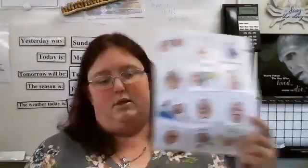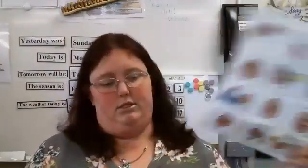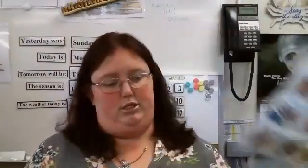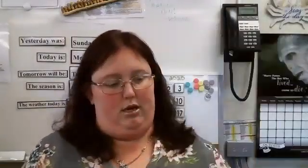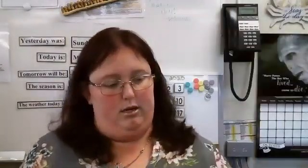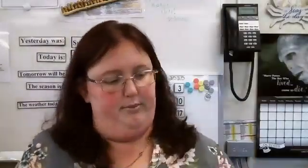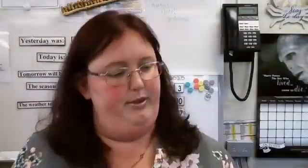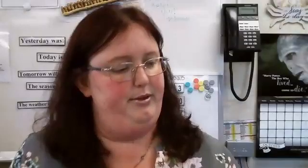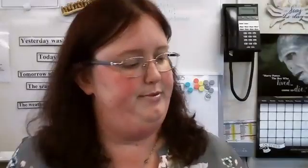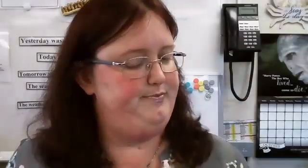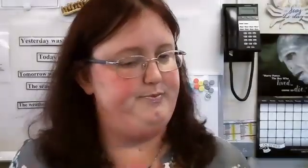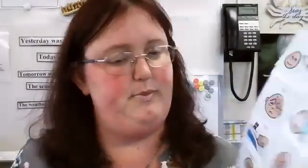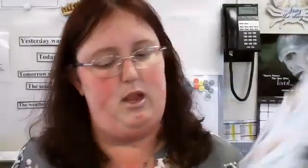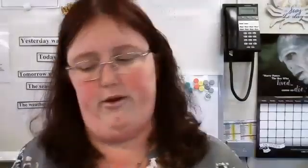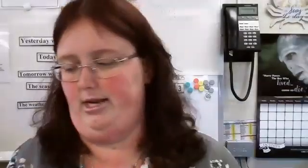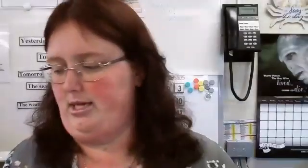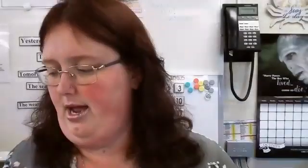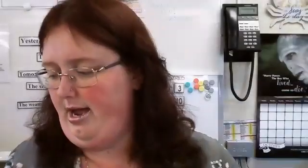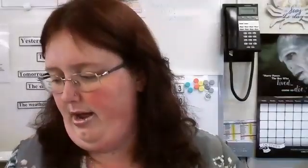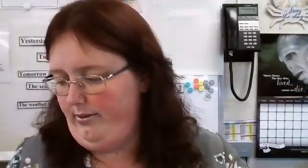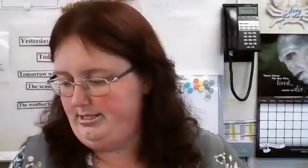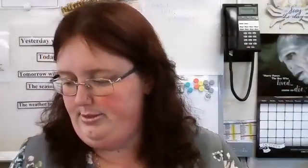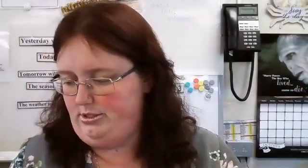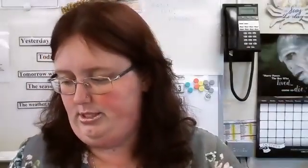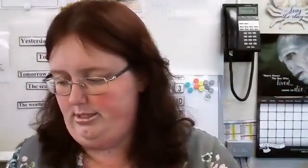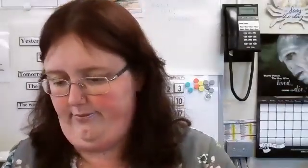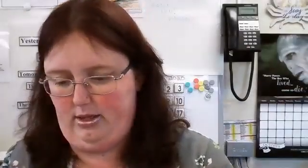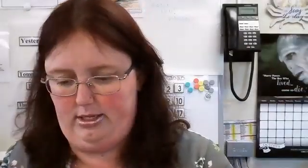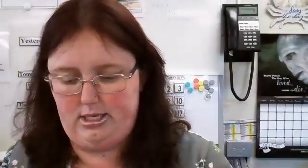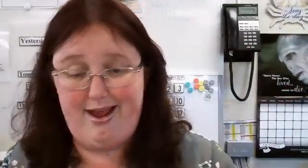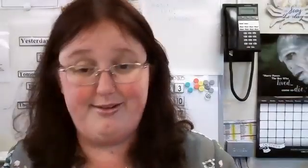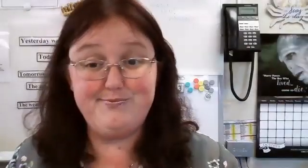Good job. All right, how is Miss Jessica feeling today?